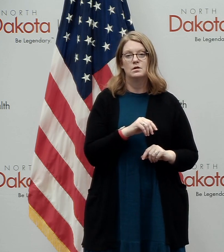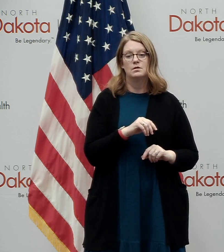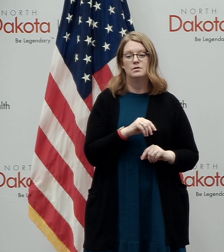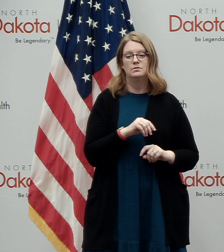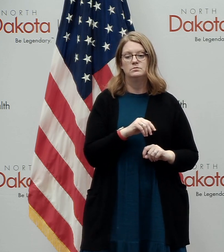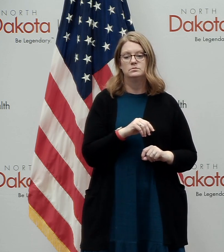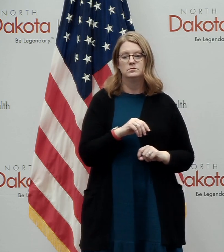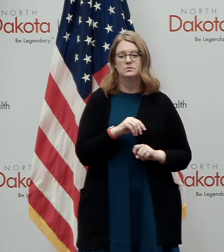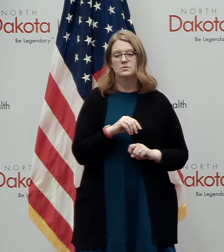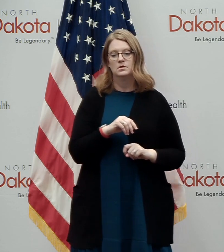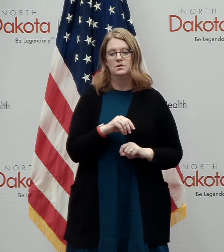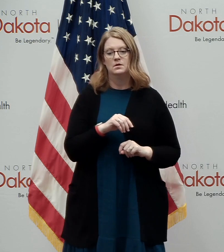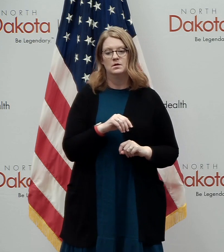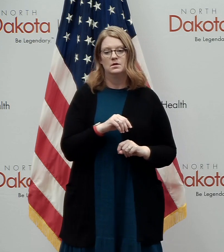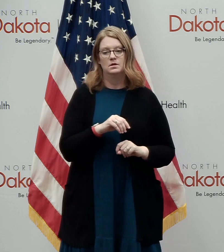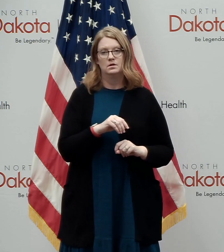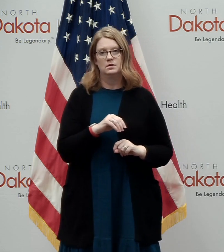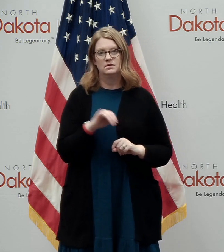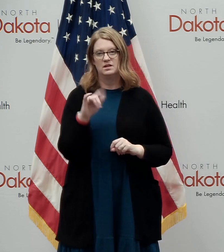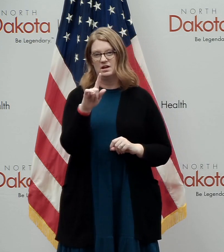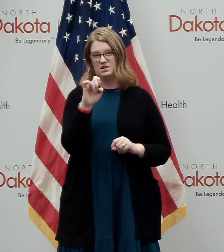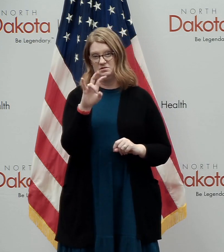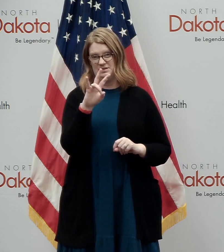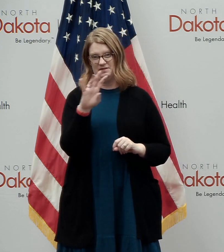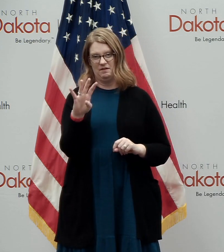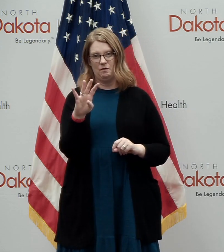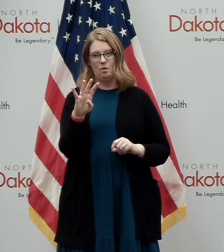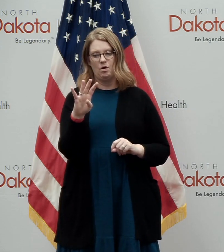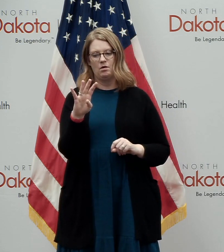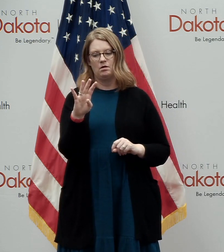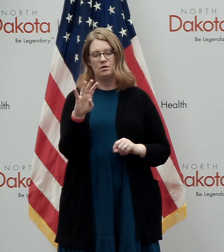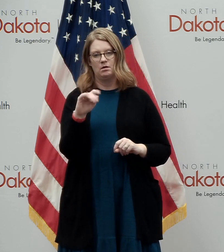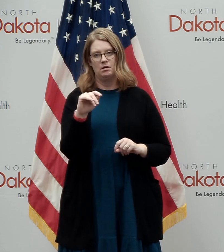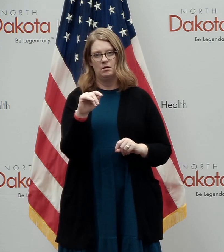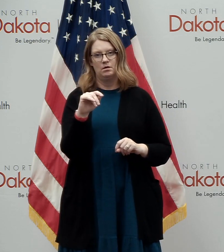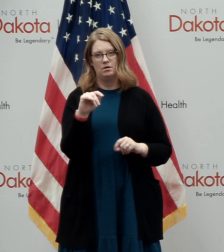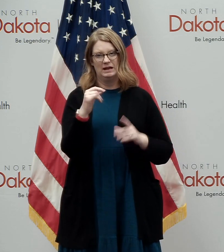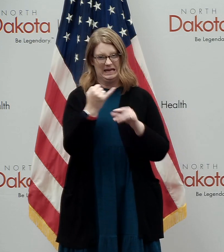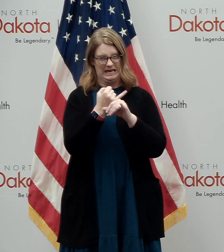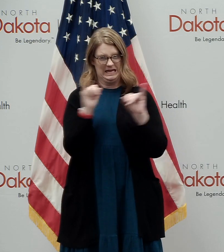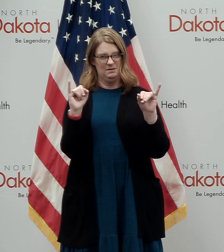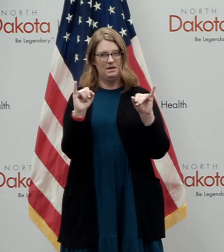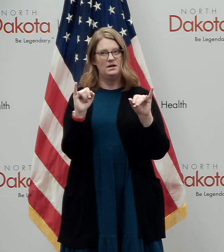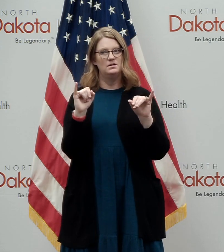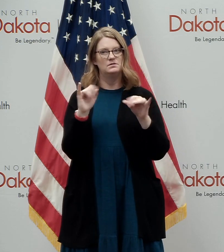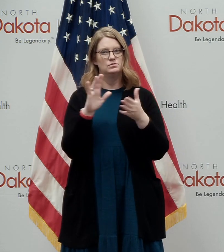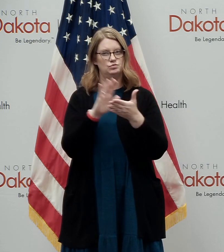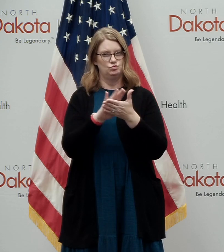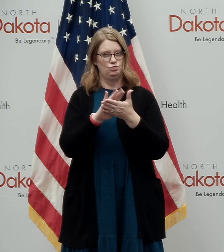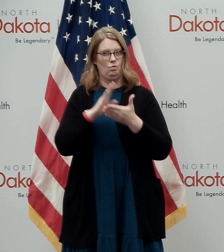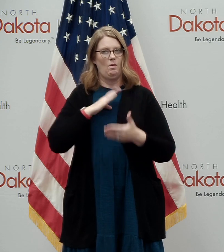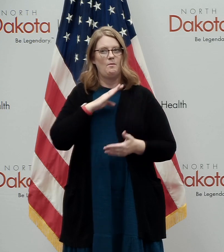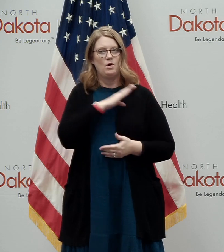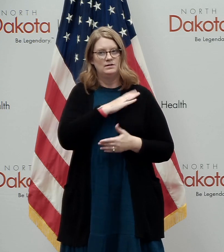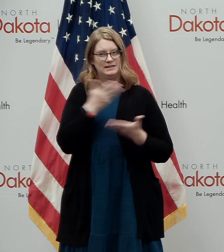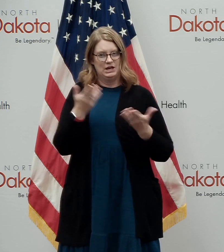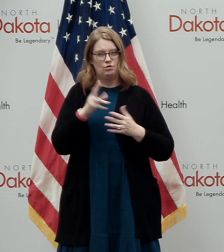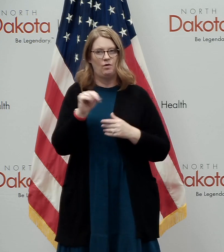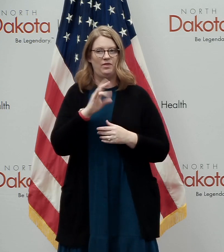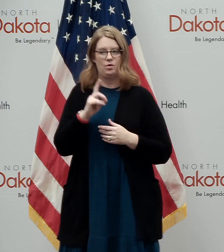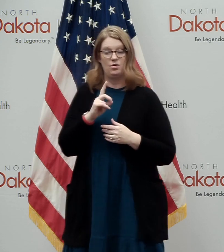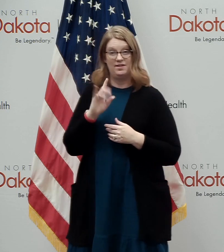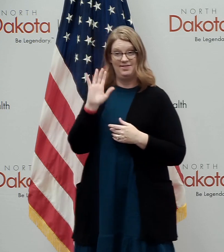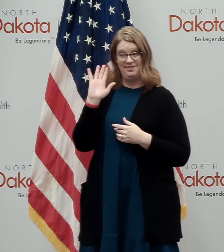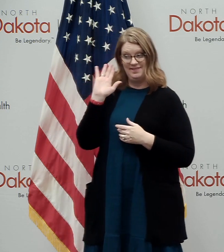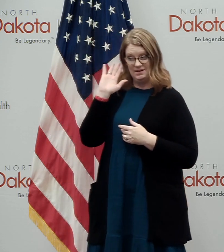decision-making appropriately to the 174 independently elected school boards in North Dakota, when we